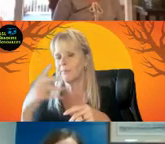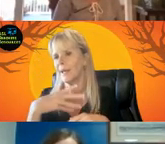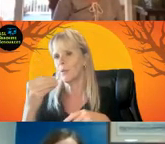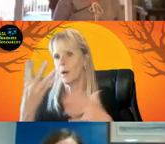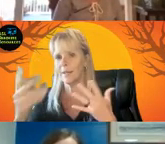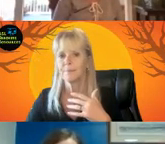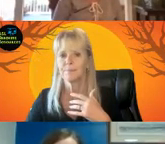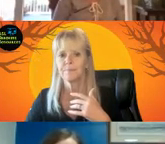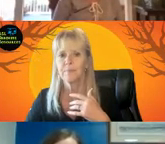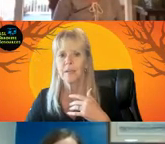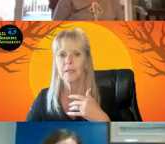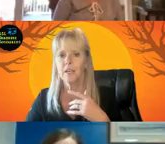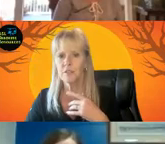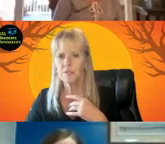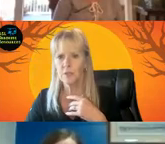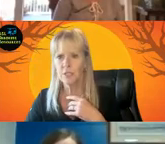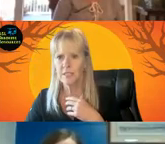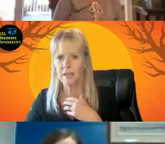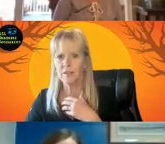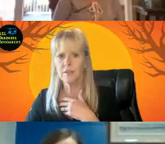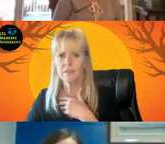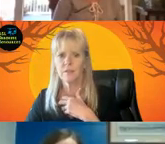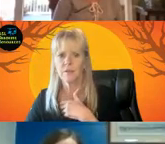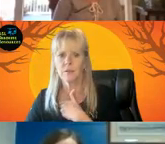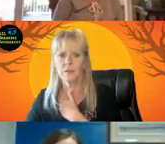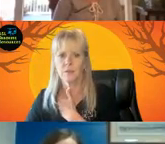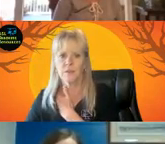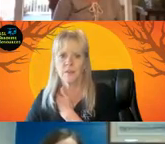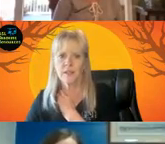and white. Here's a fortune teller.